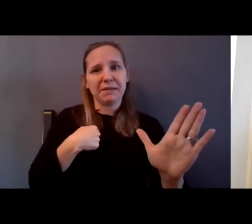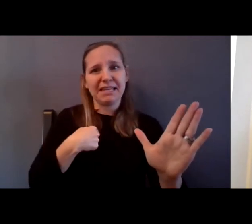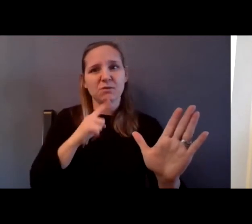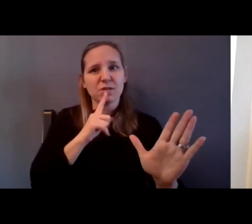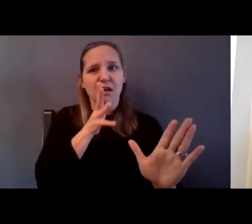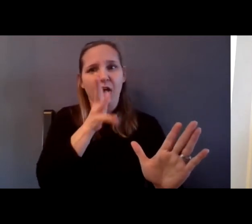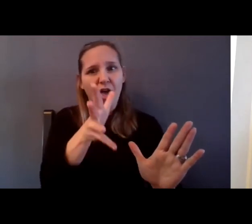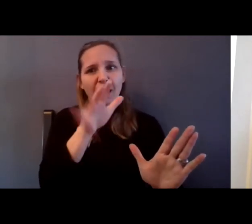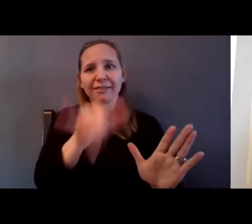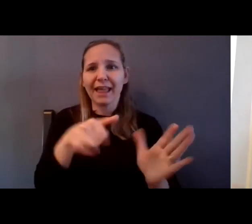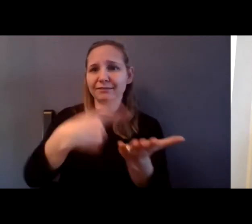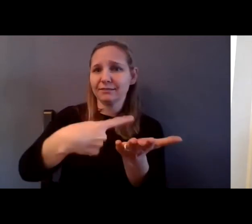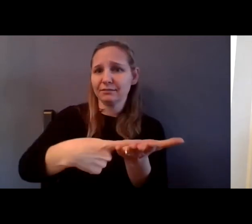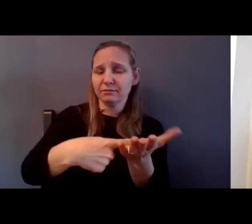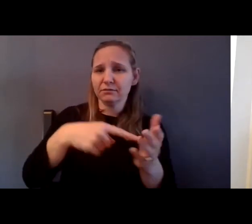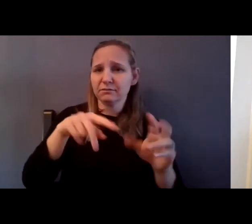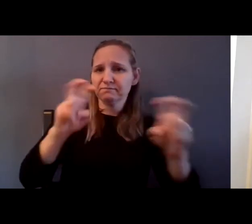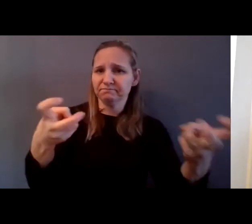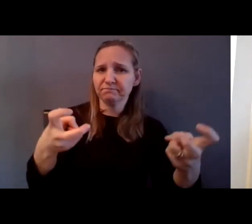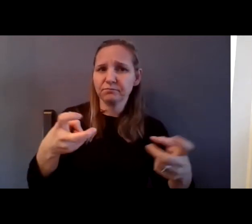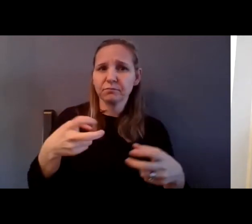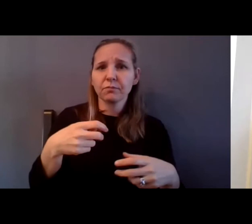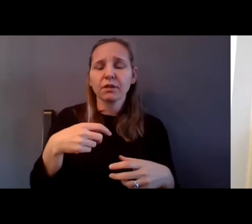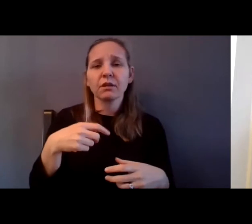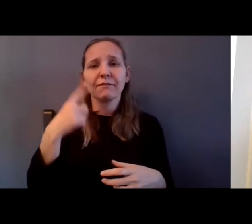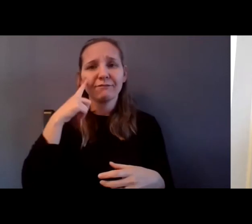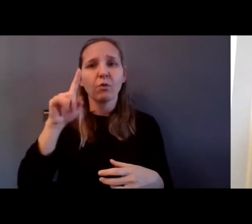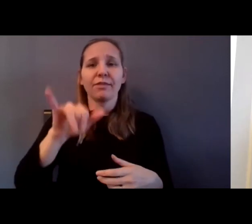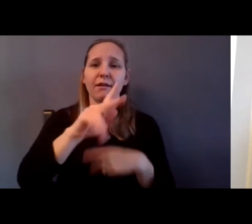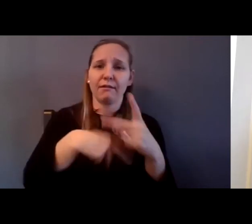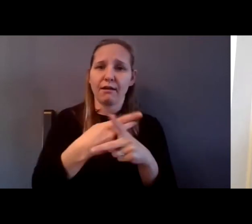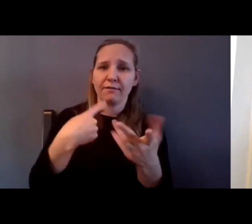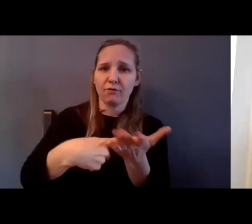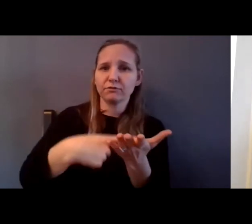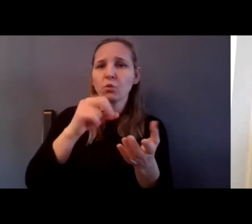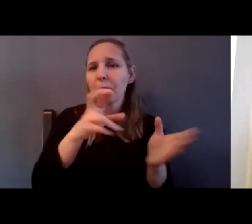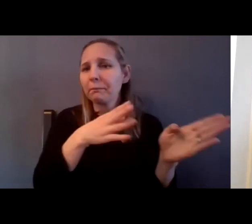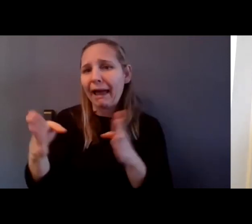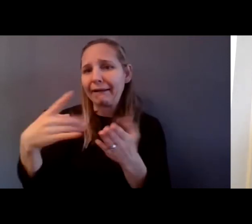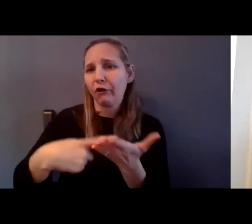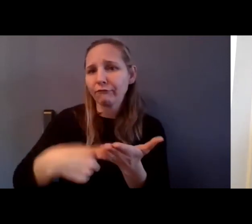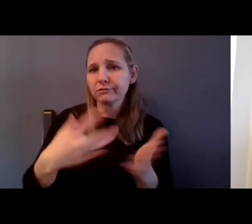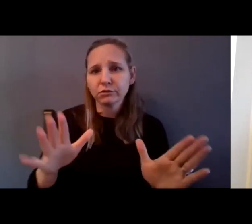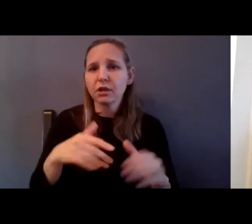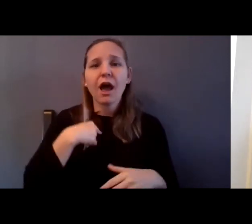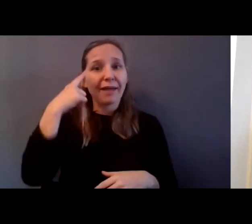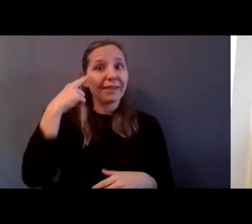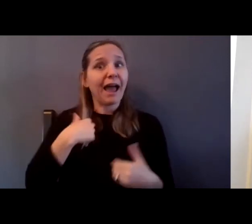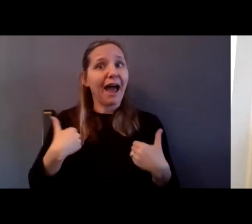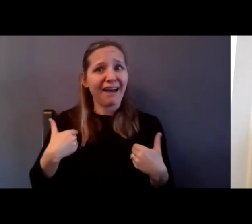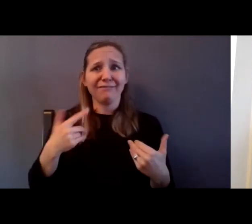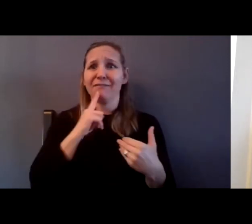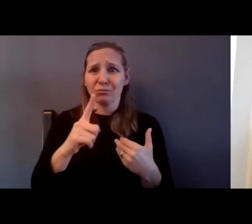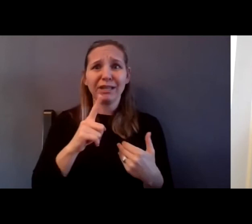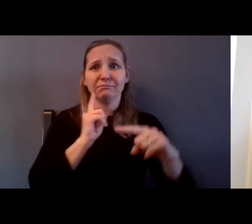framing, particularly in a prescriptive conversation or planning conversation. I think there is very good reason for even